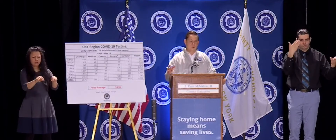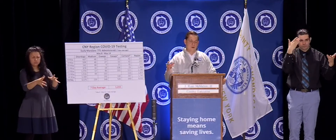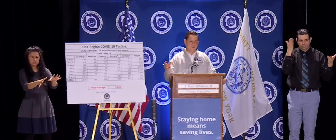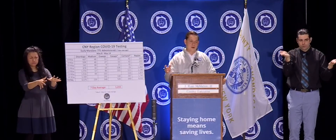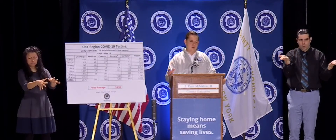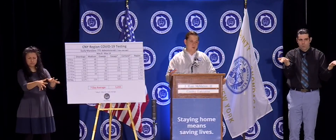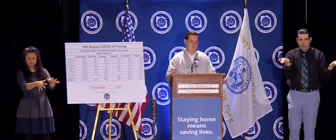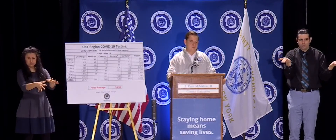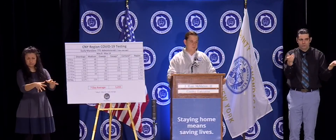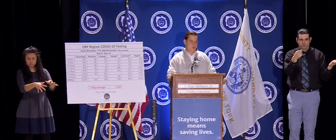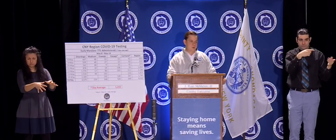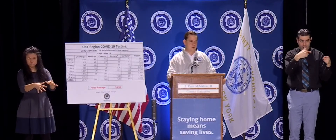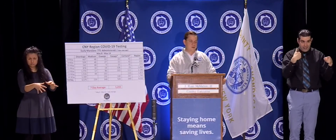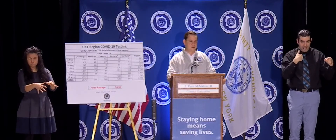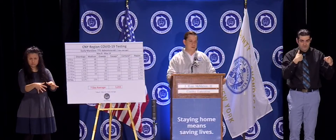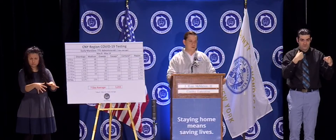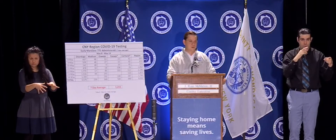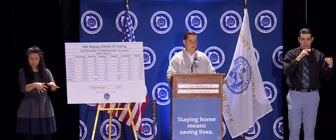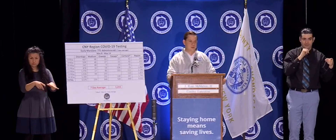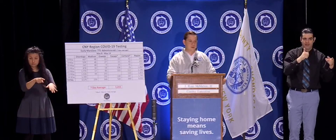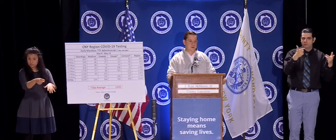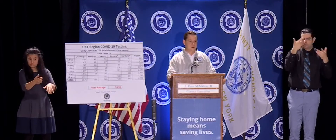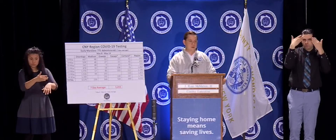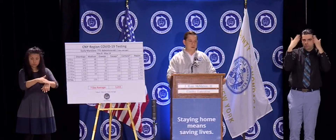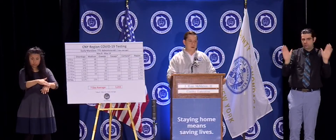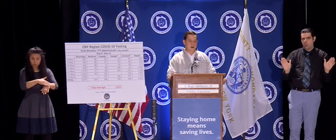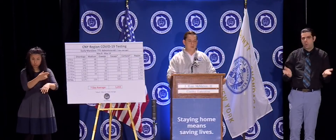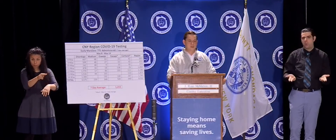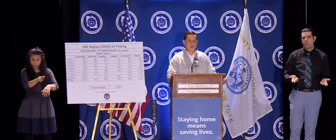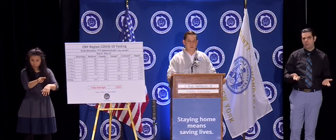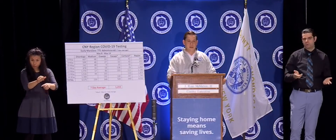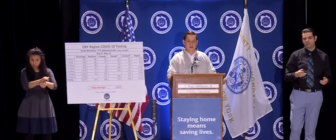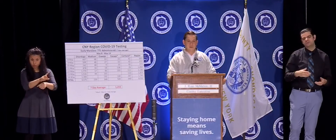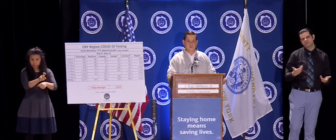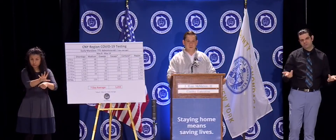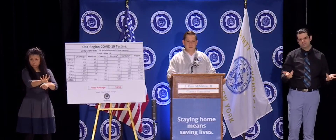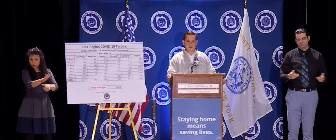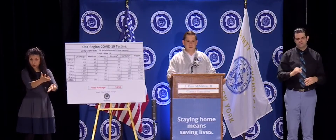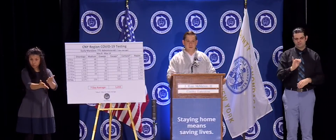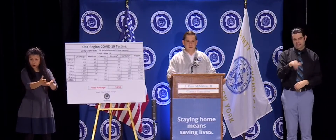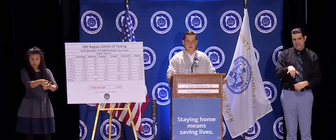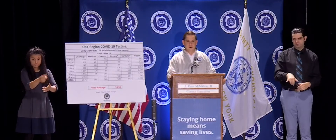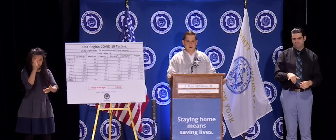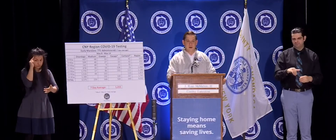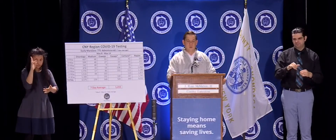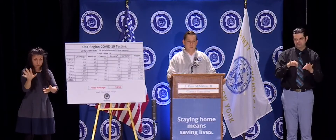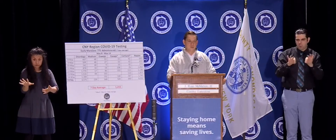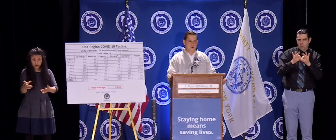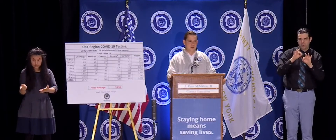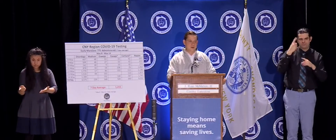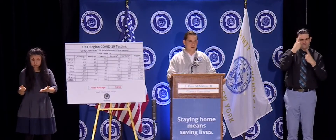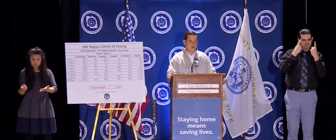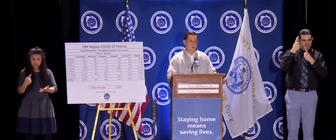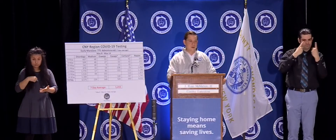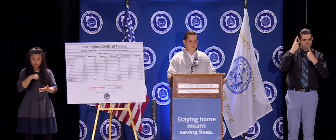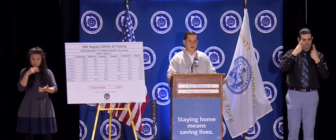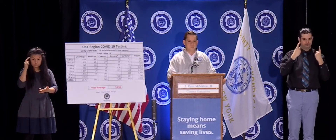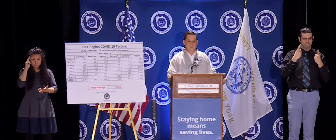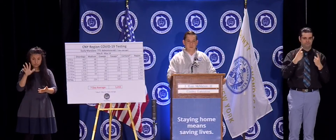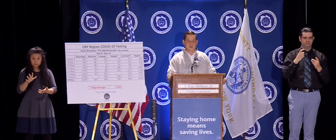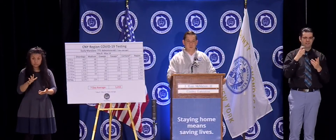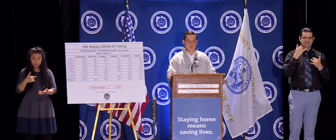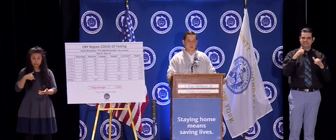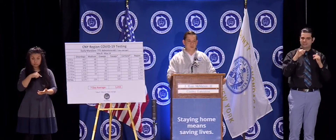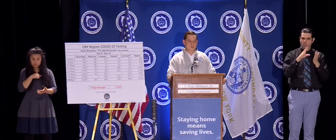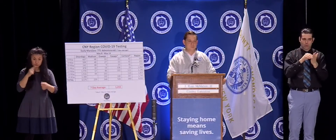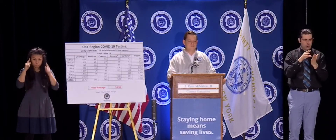know more about the virus and what it's going to do and how it's going to behave and how we're going to treat it, we just have